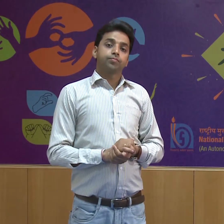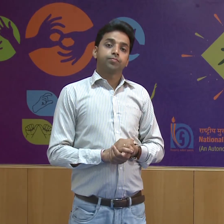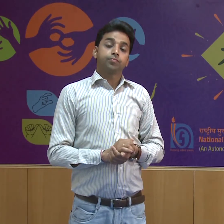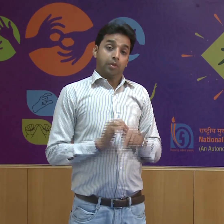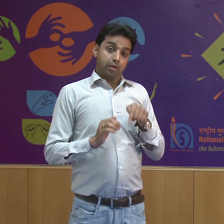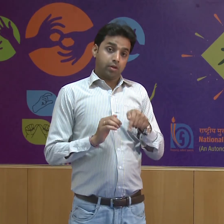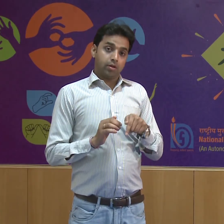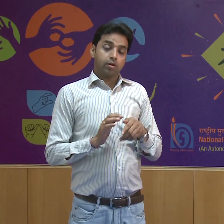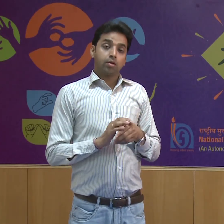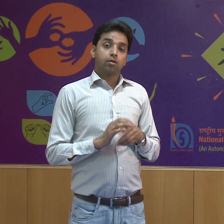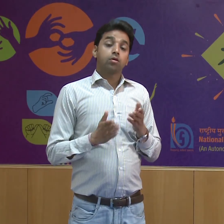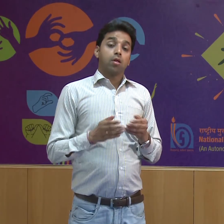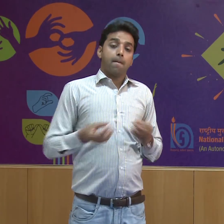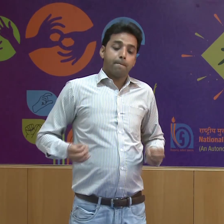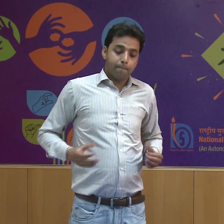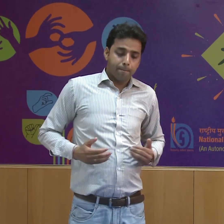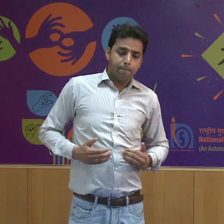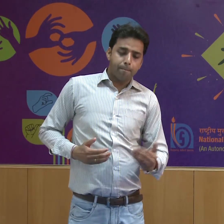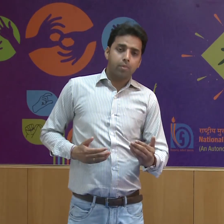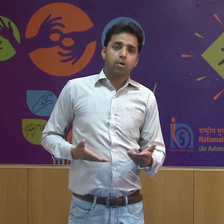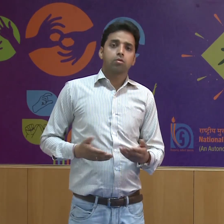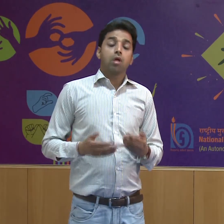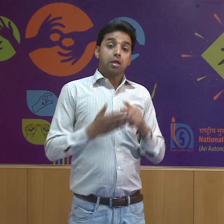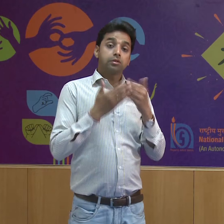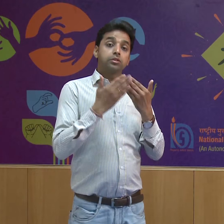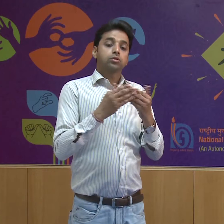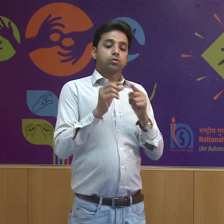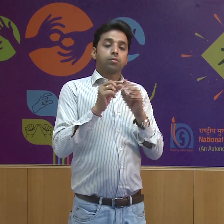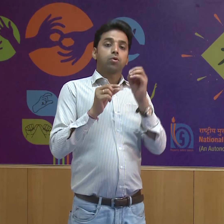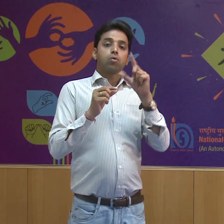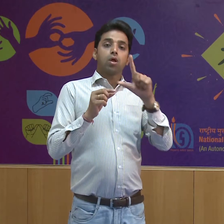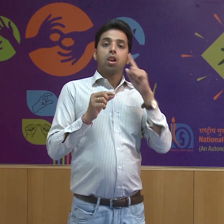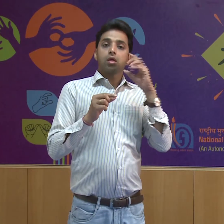and the beginning of their education policy.